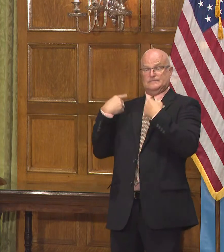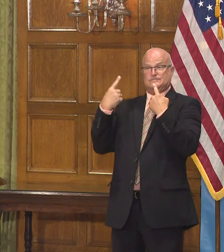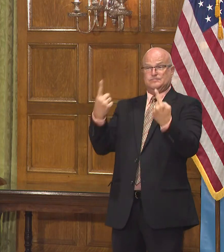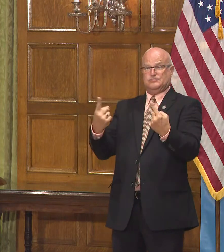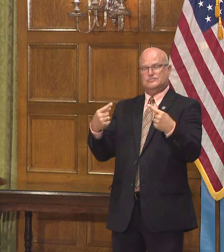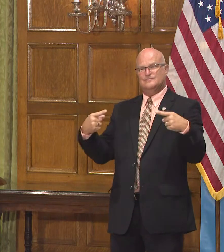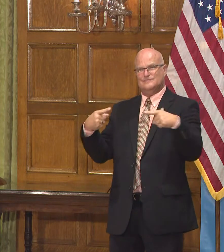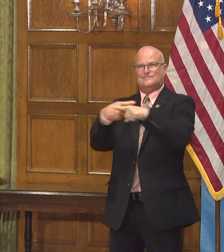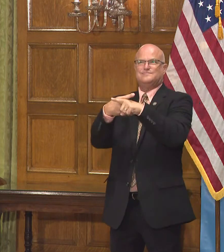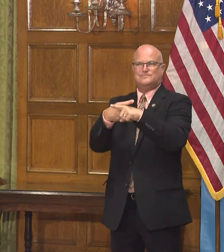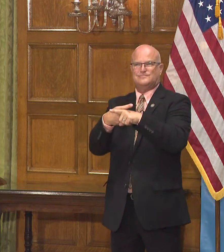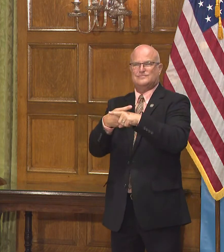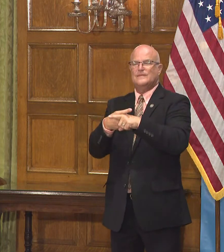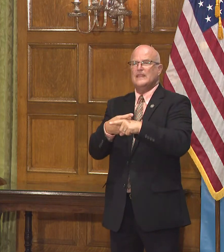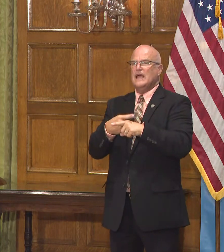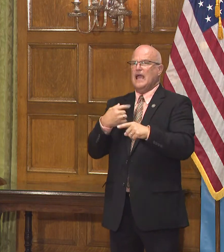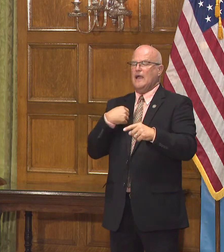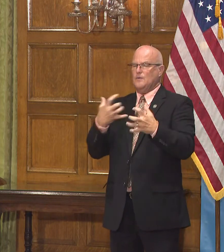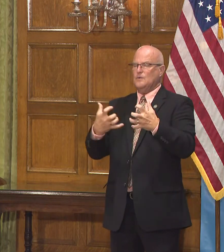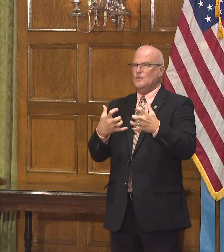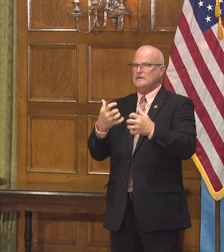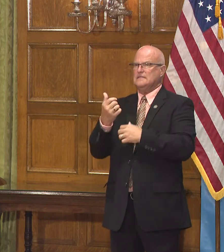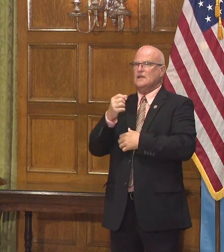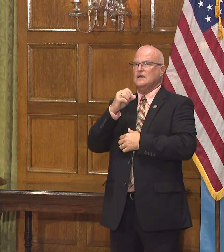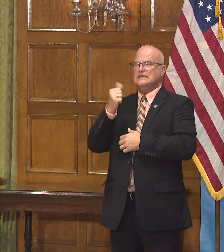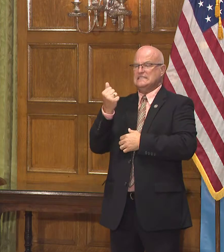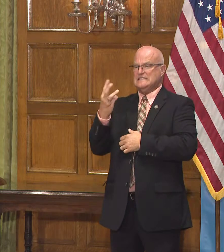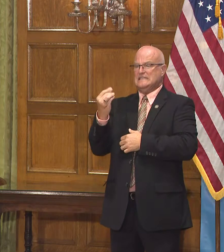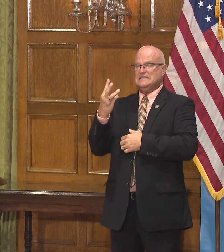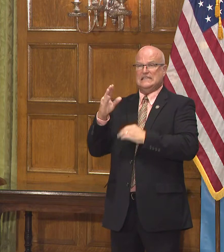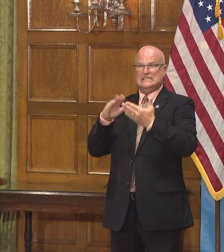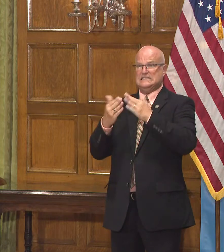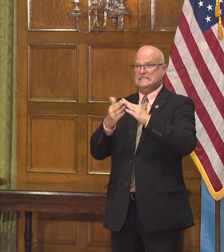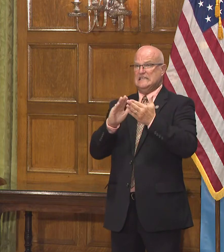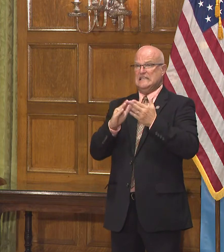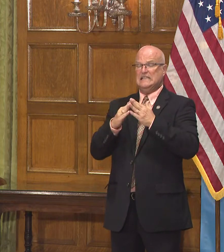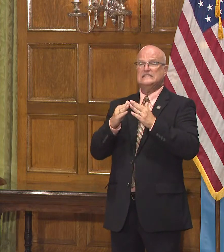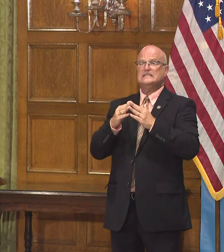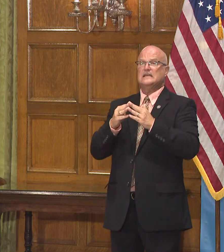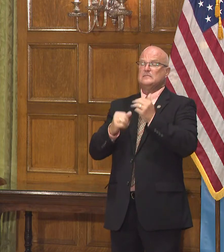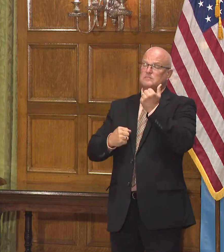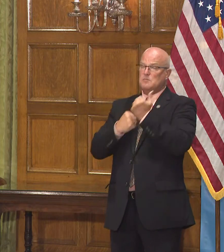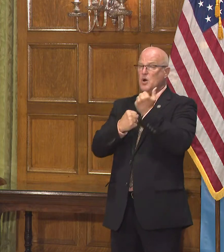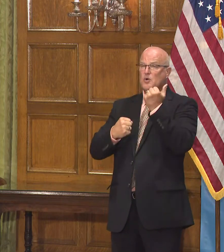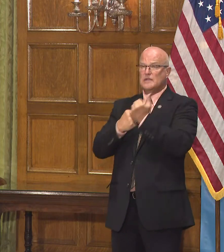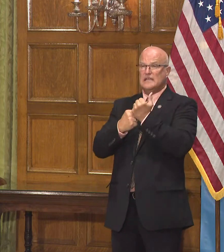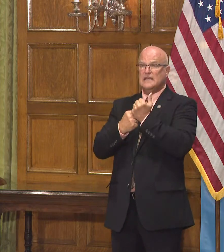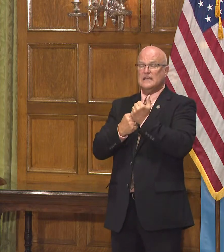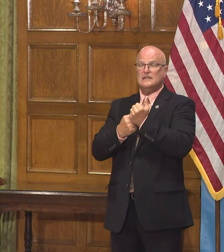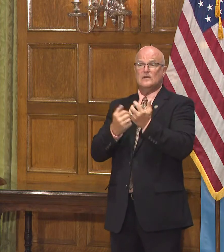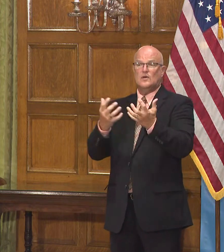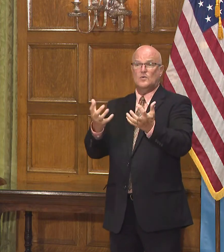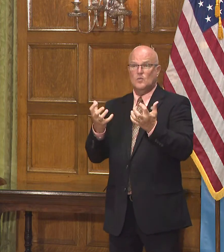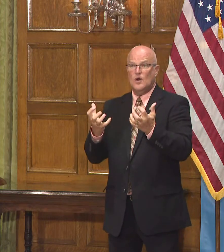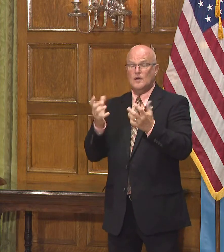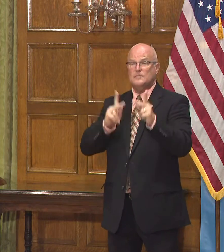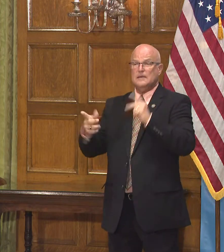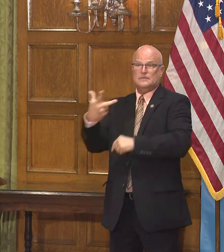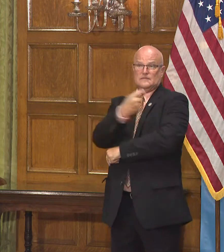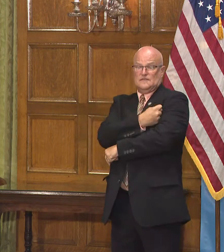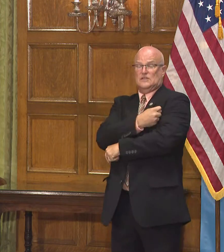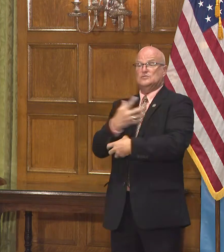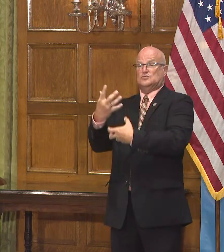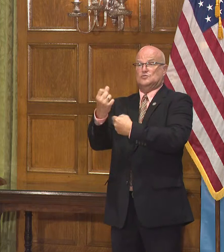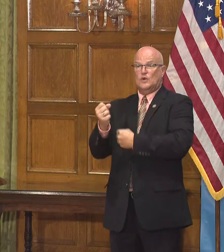encouraging vaccinations, going to 16 cities and communities in Arkansas, promoting it, having trusted advisors